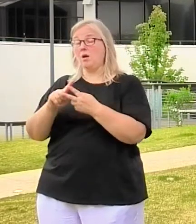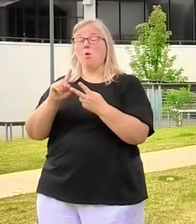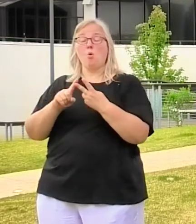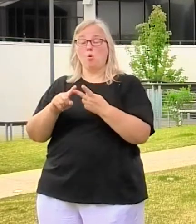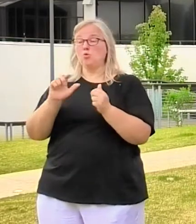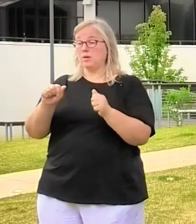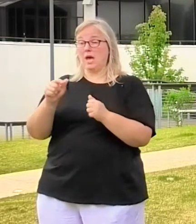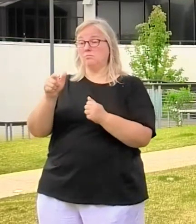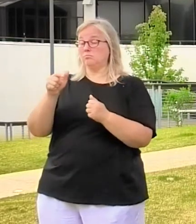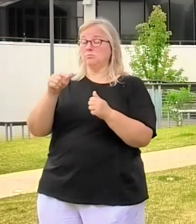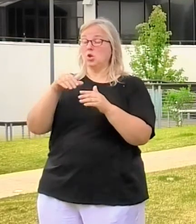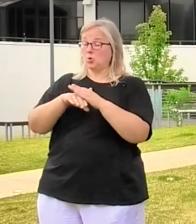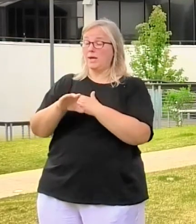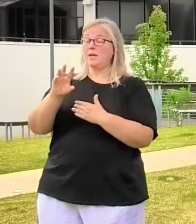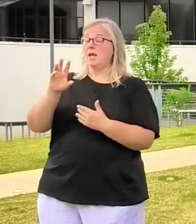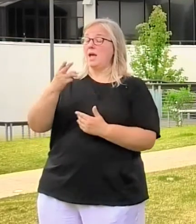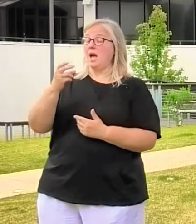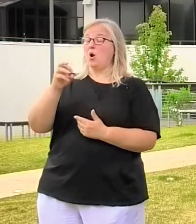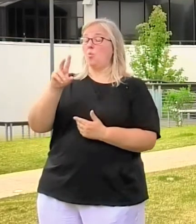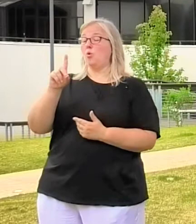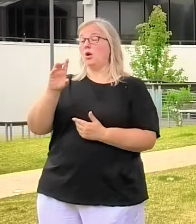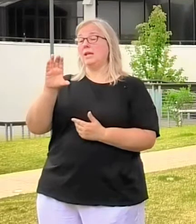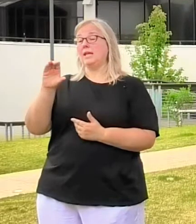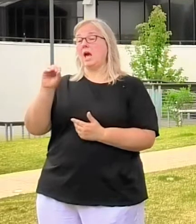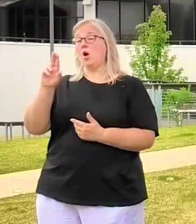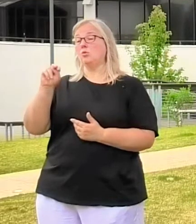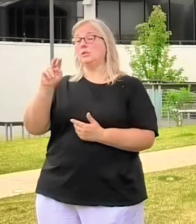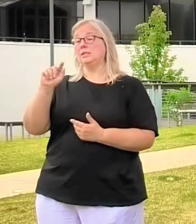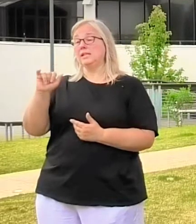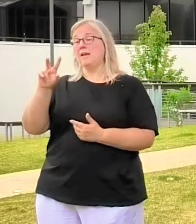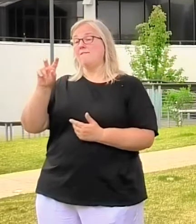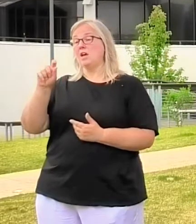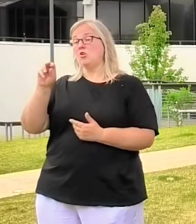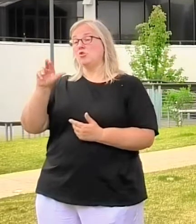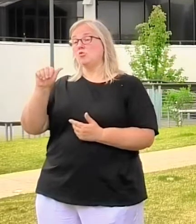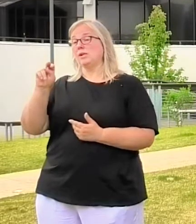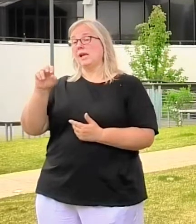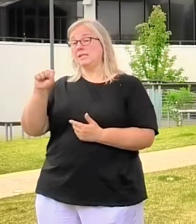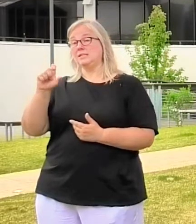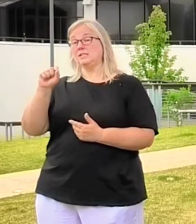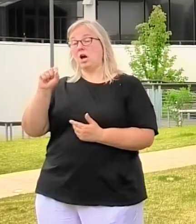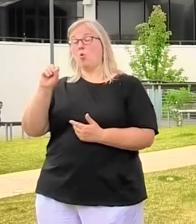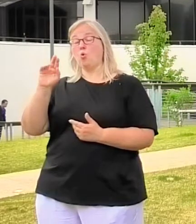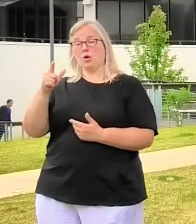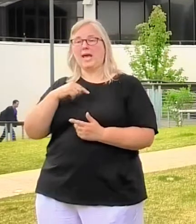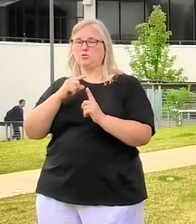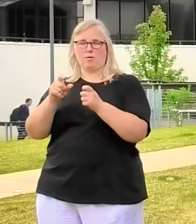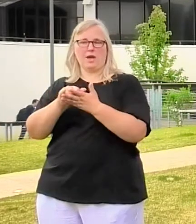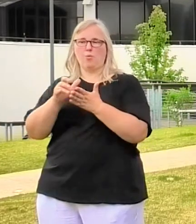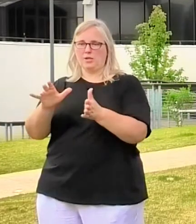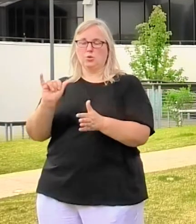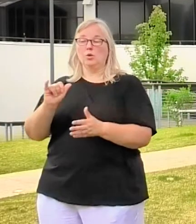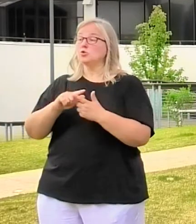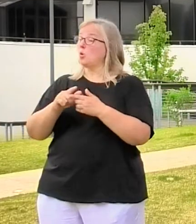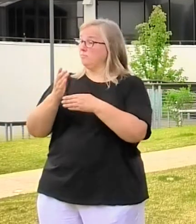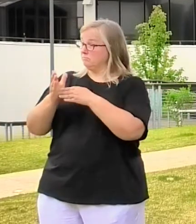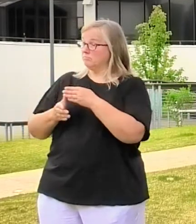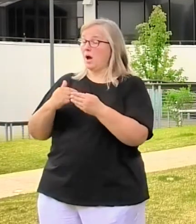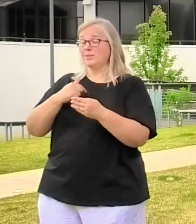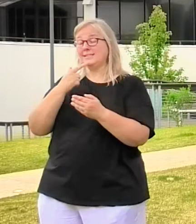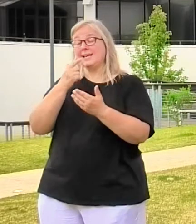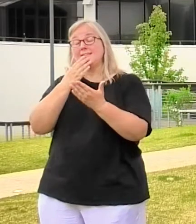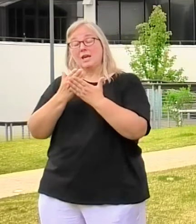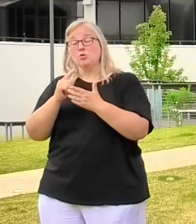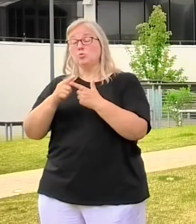to howardcountyveterans.org and donate as well. So in closing, I want to say thank you to Dr. Ball and